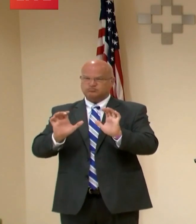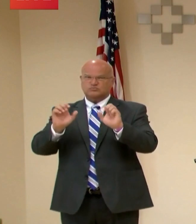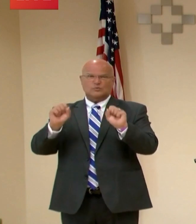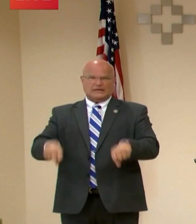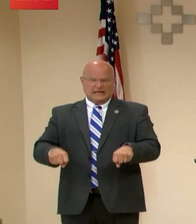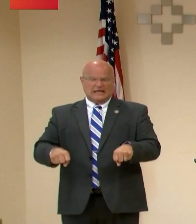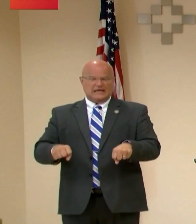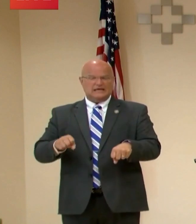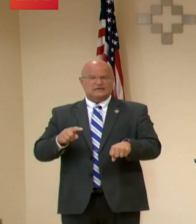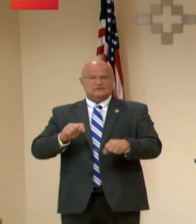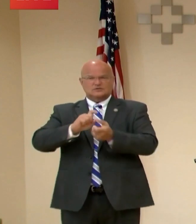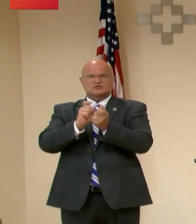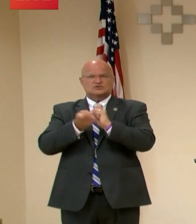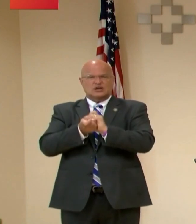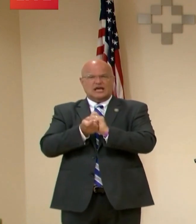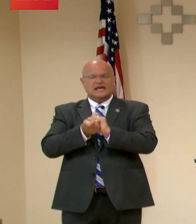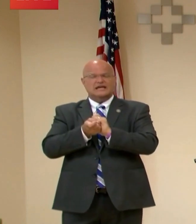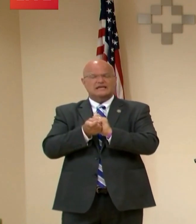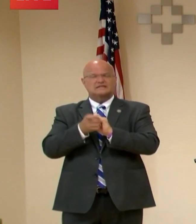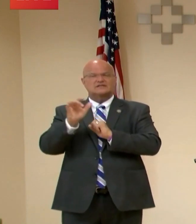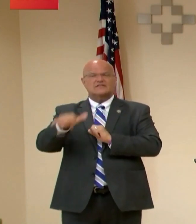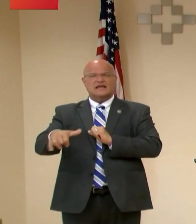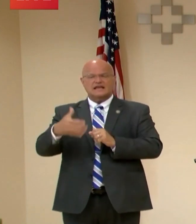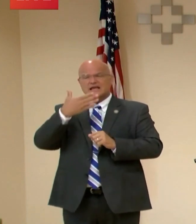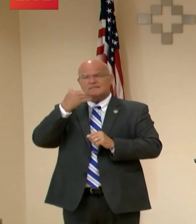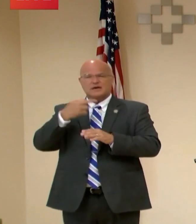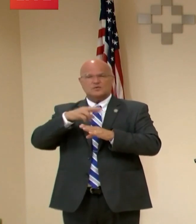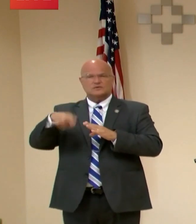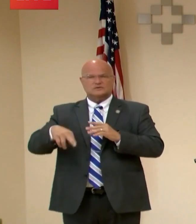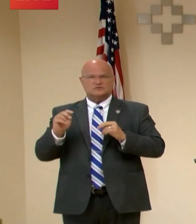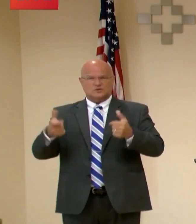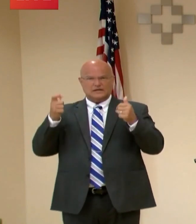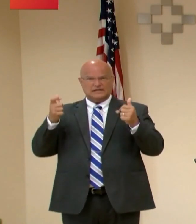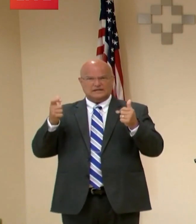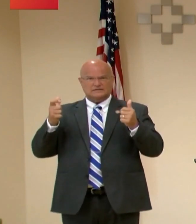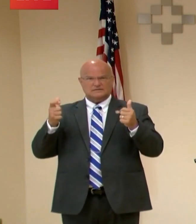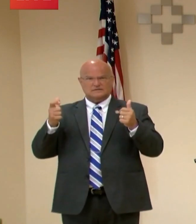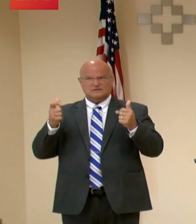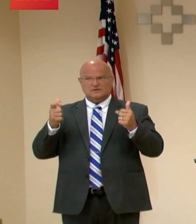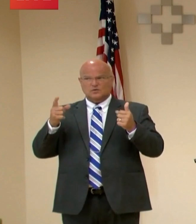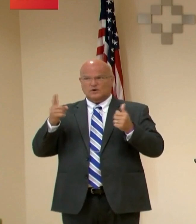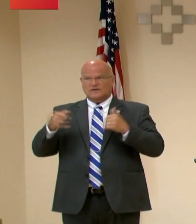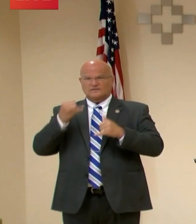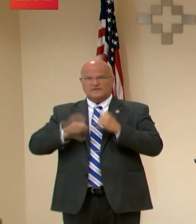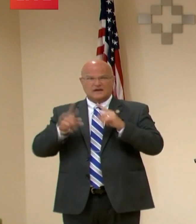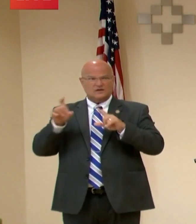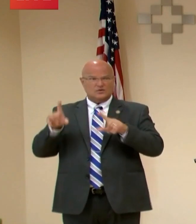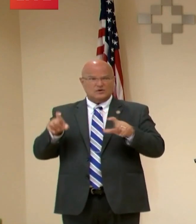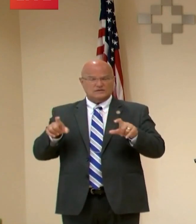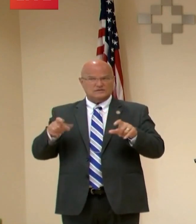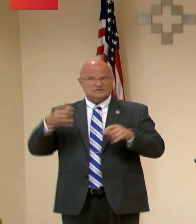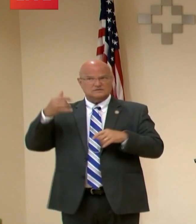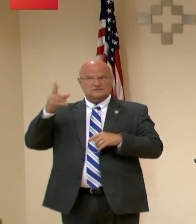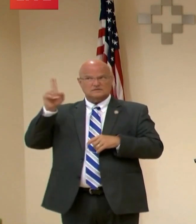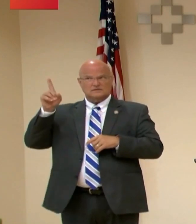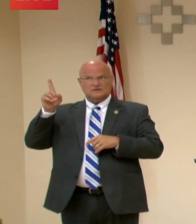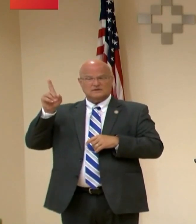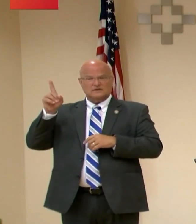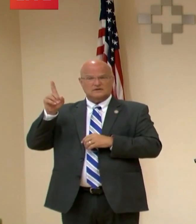we can to change the ingredients there and to get a better result. All right, is there one final question